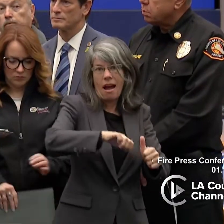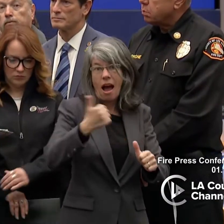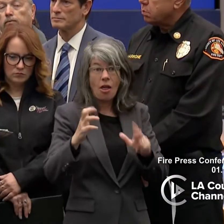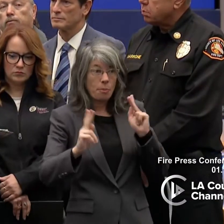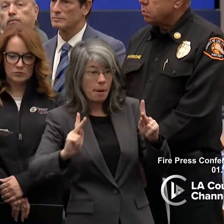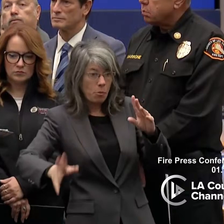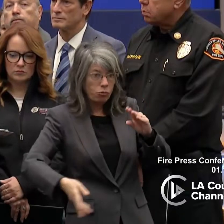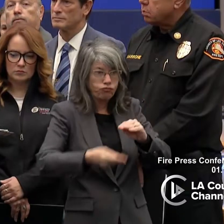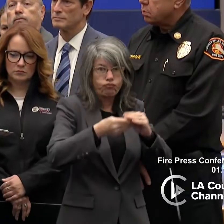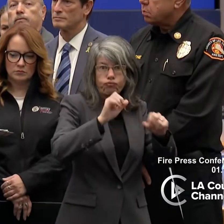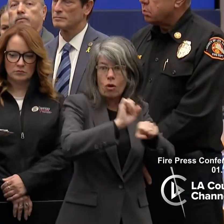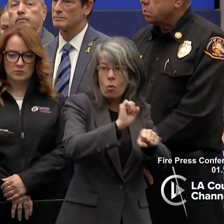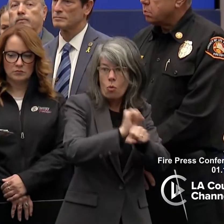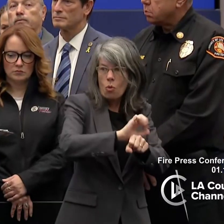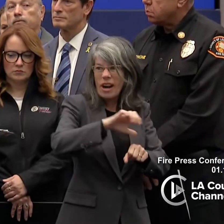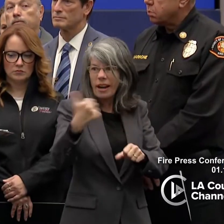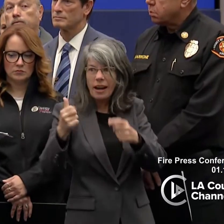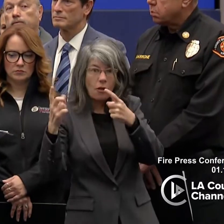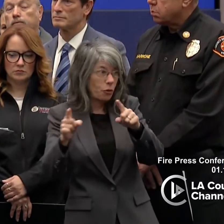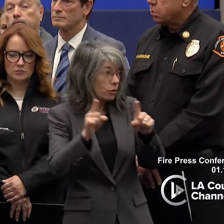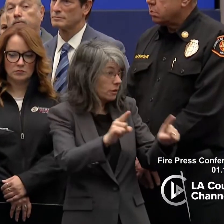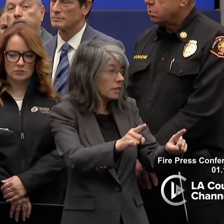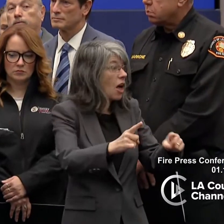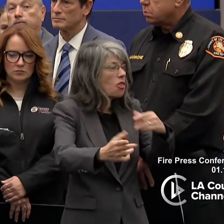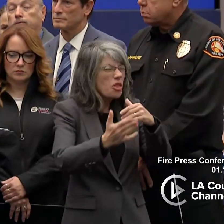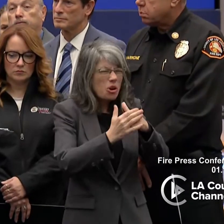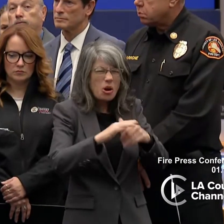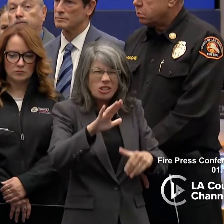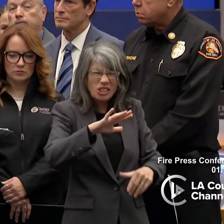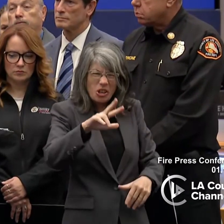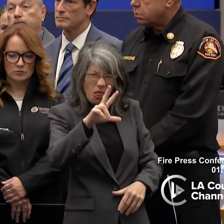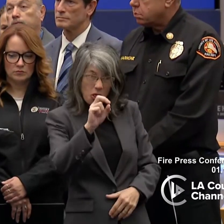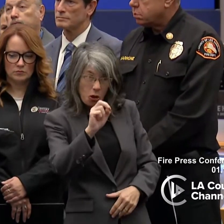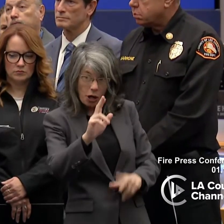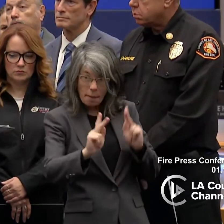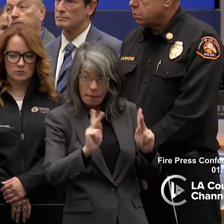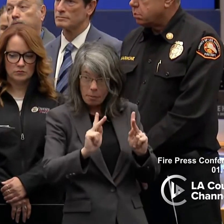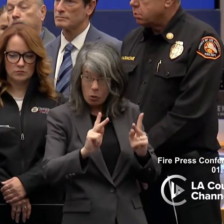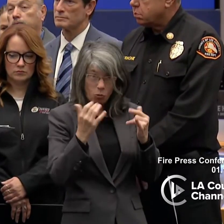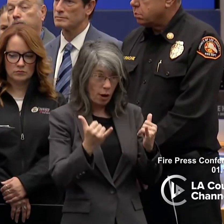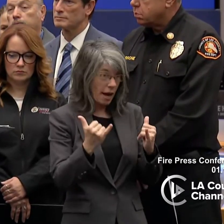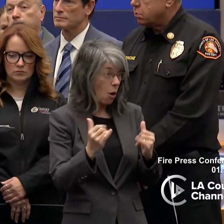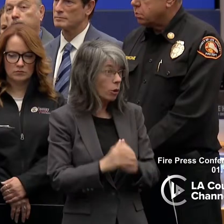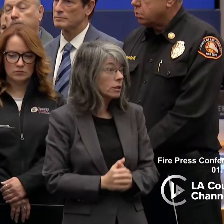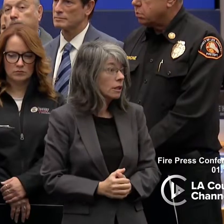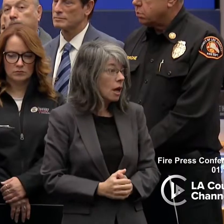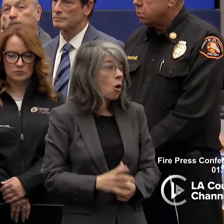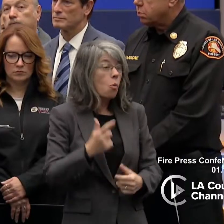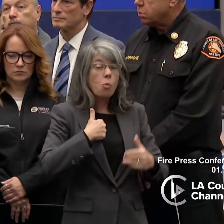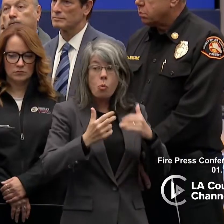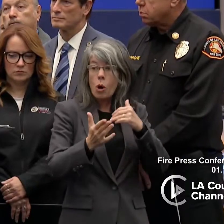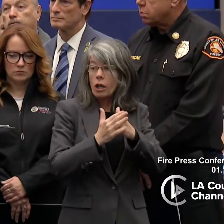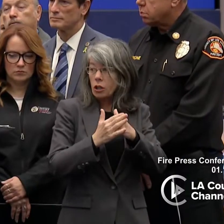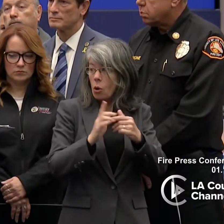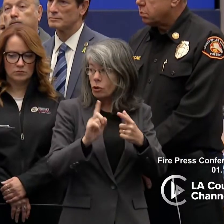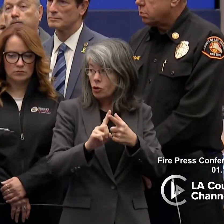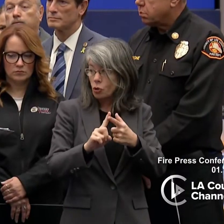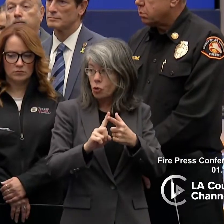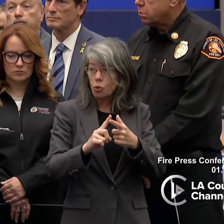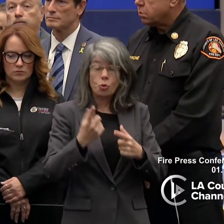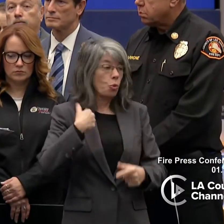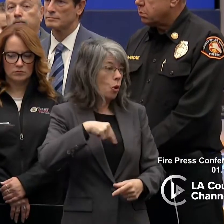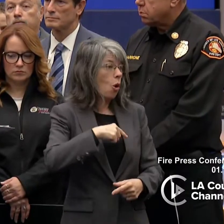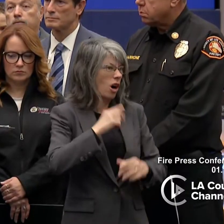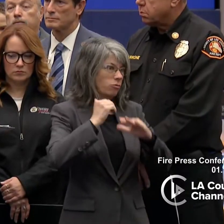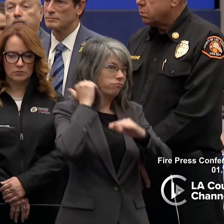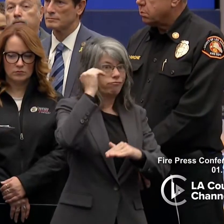us in different incidences. They're close to about 30. We are now close to or